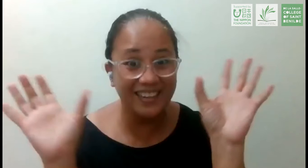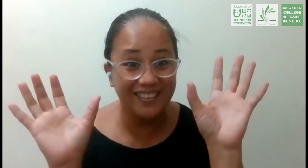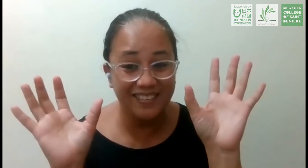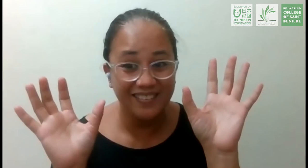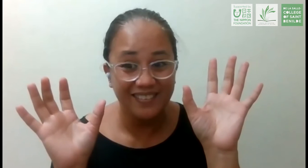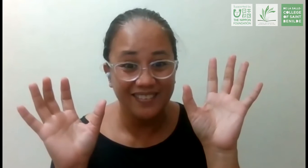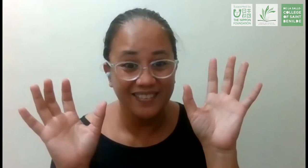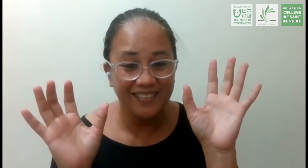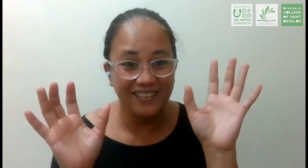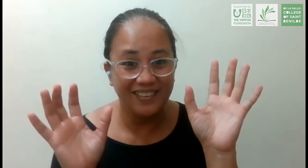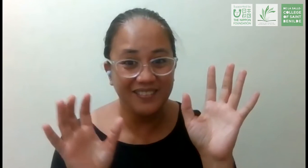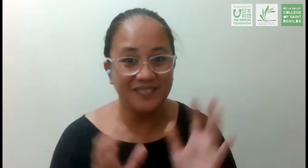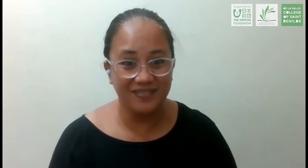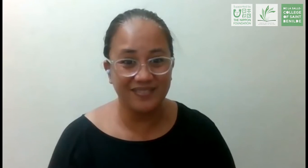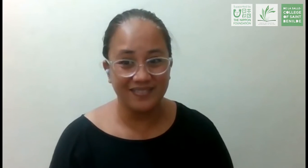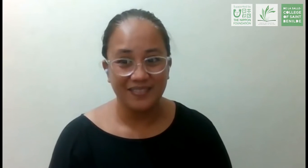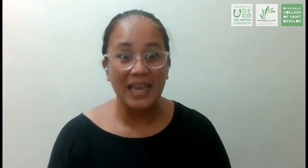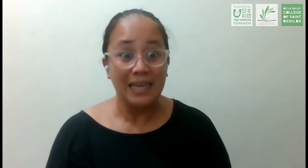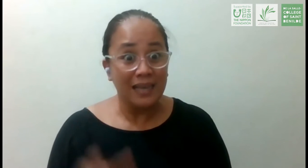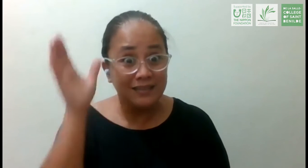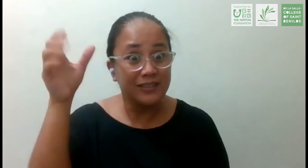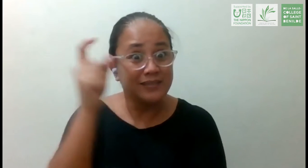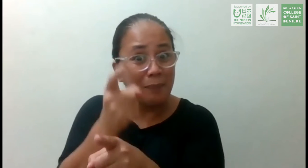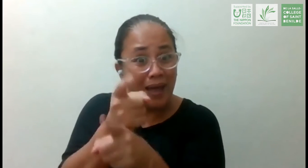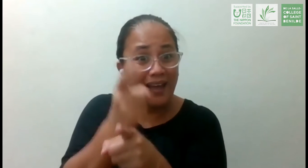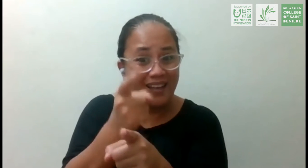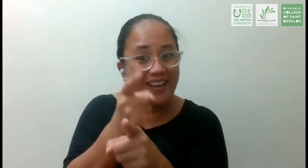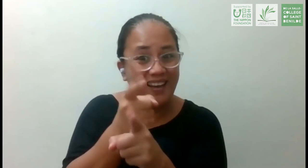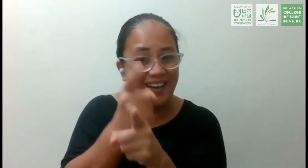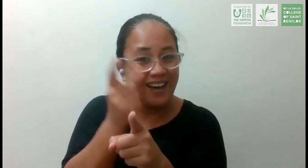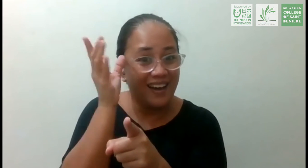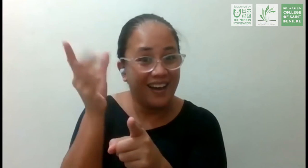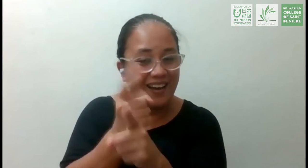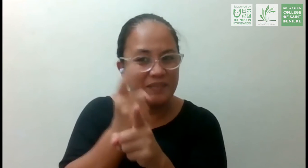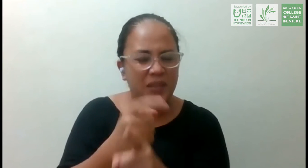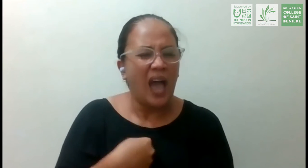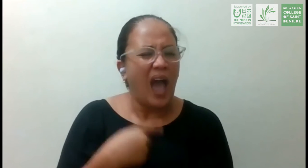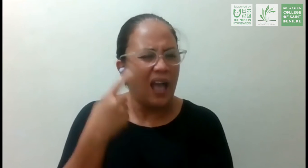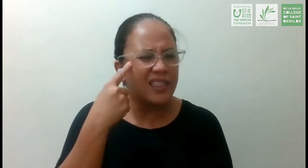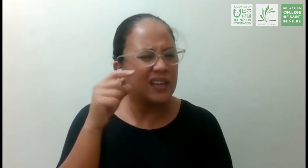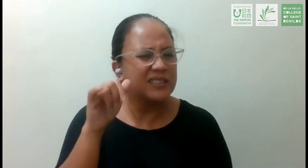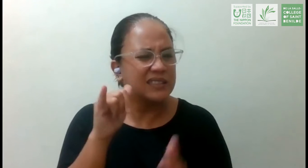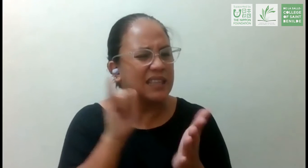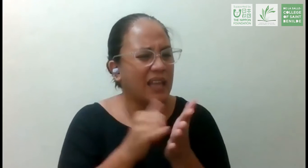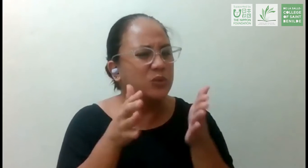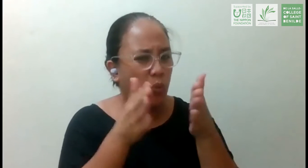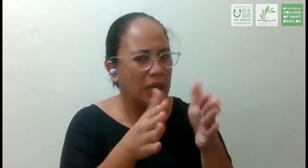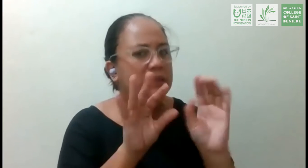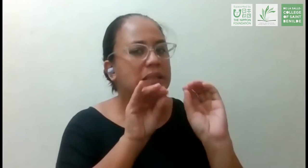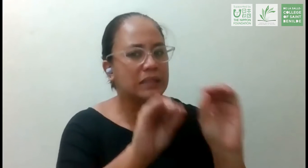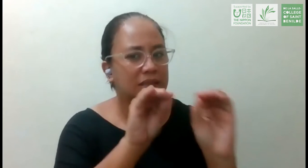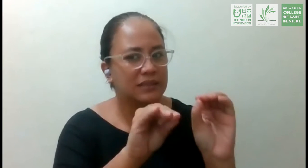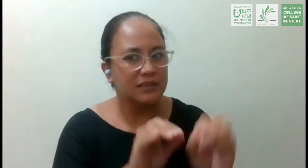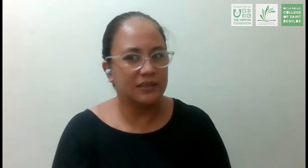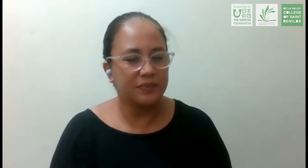Yeah. But the concept is there, Right. right? It's clear. Yeah, so I think this is the way you want to teach this. And then